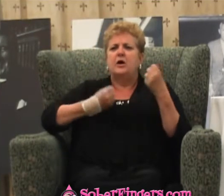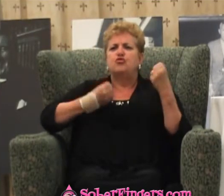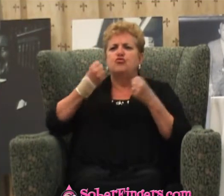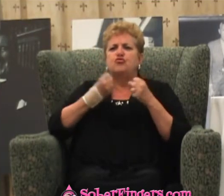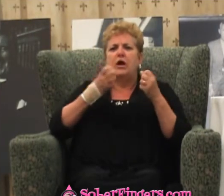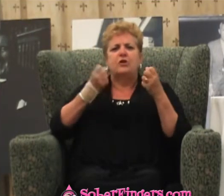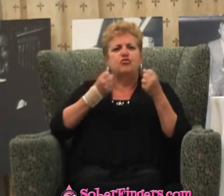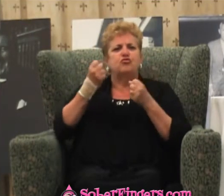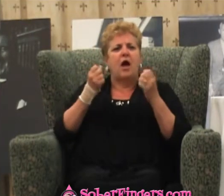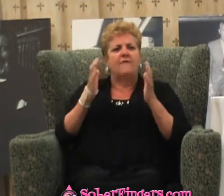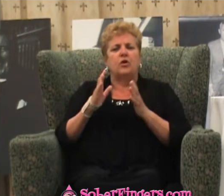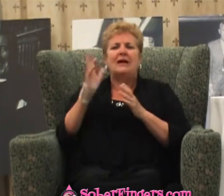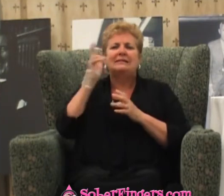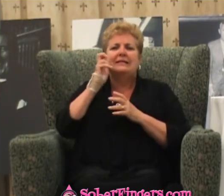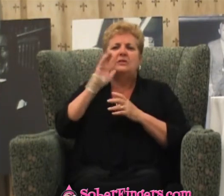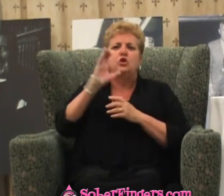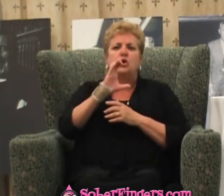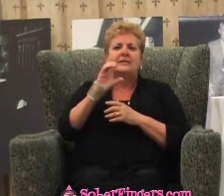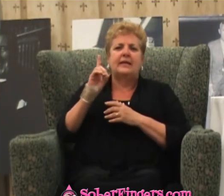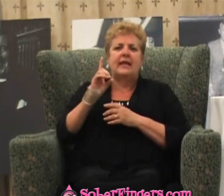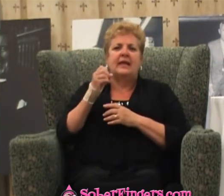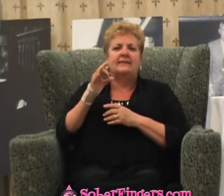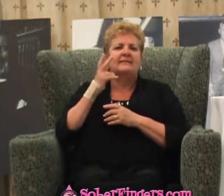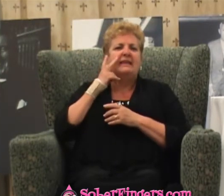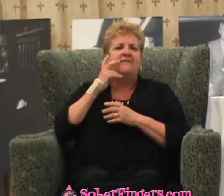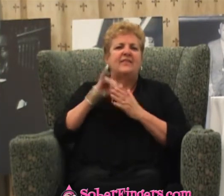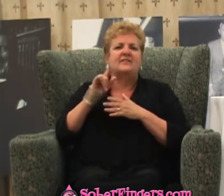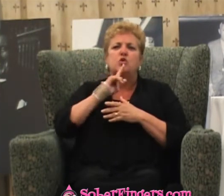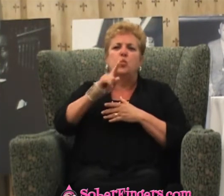your CD, I just wanted to see if that's your real number.